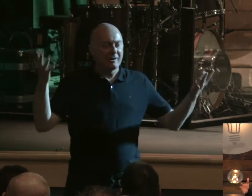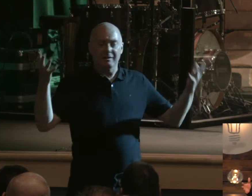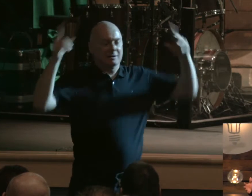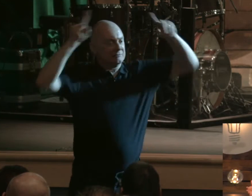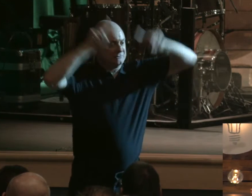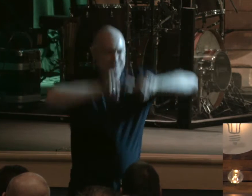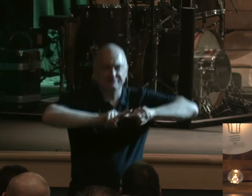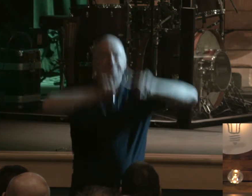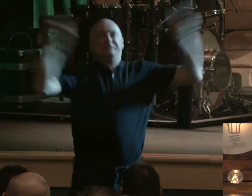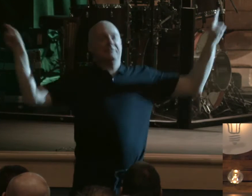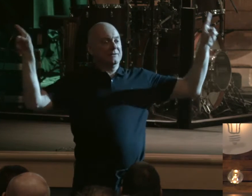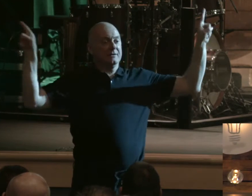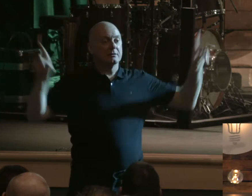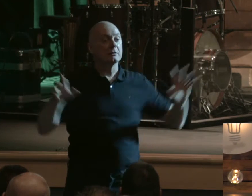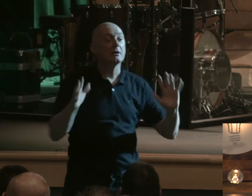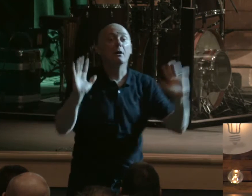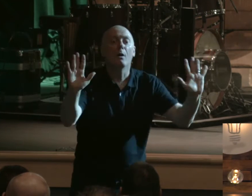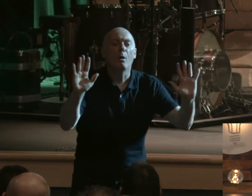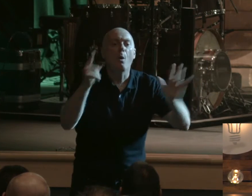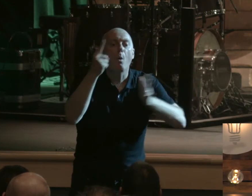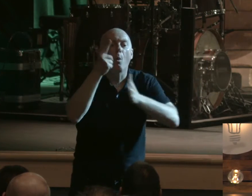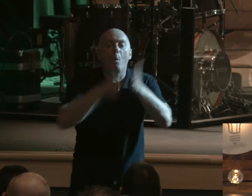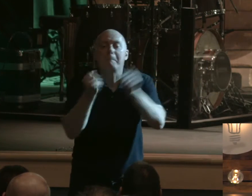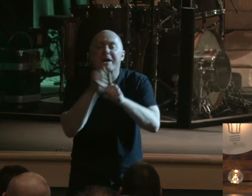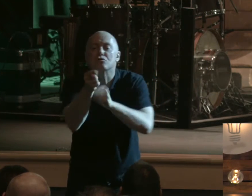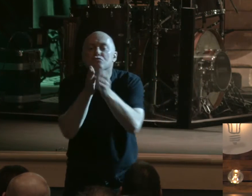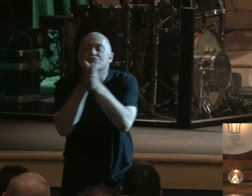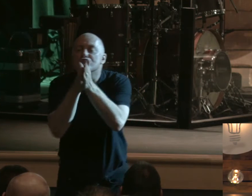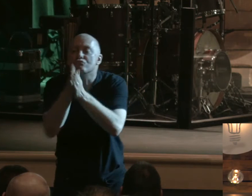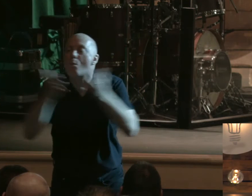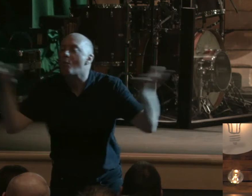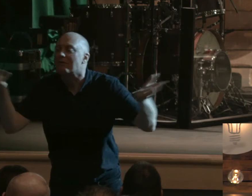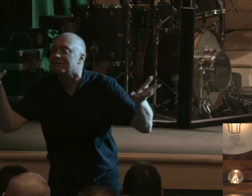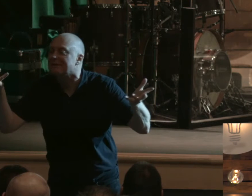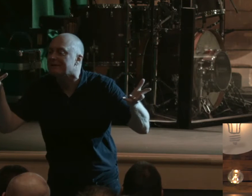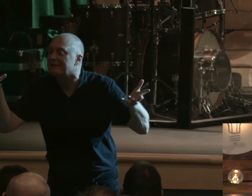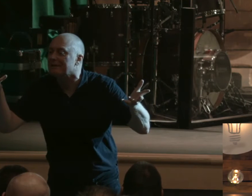and absolutely changed. Let me ask you, what motivates you?